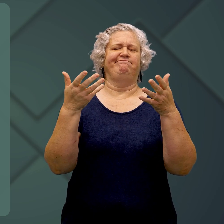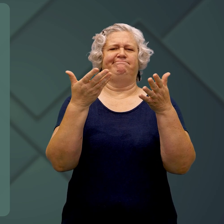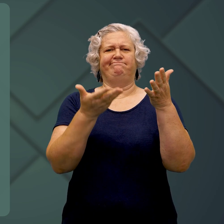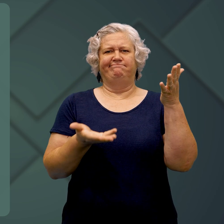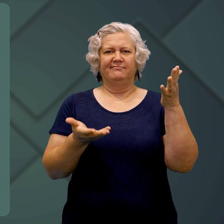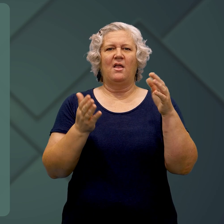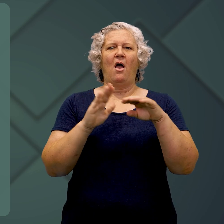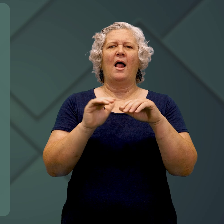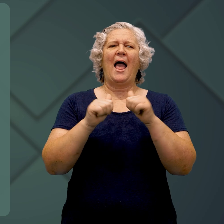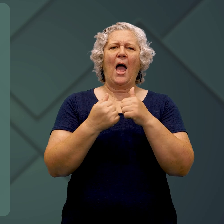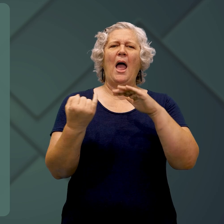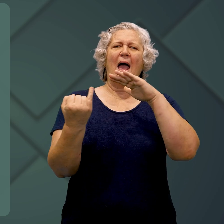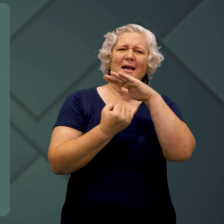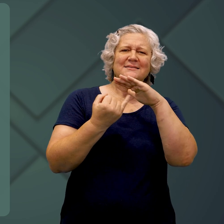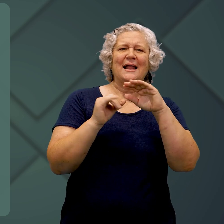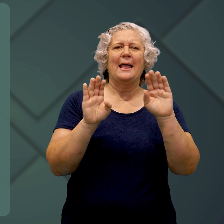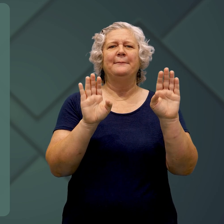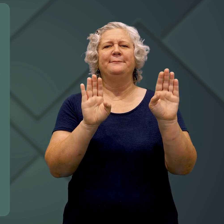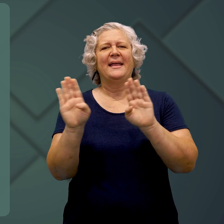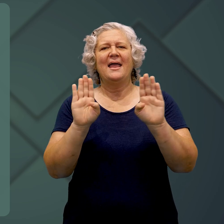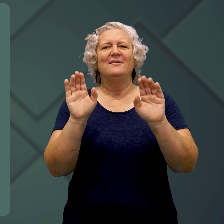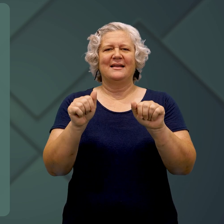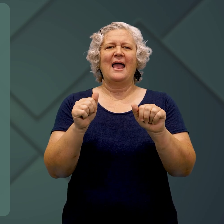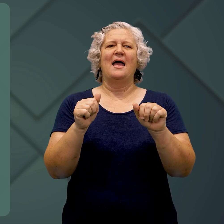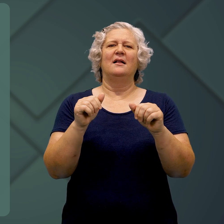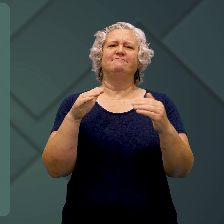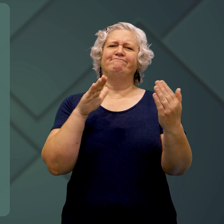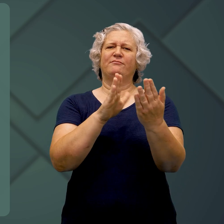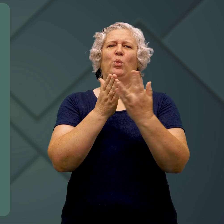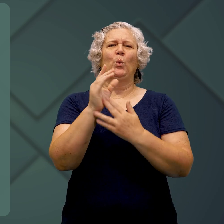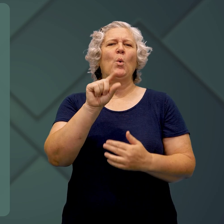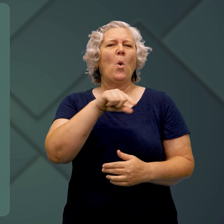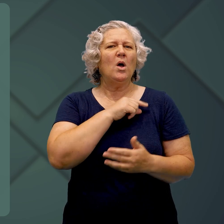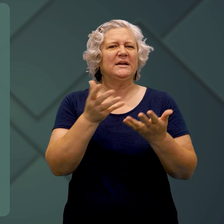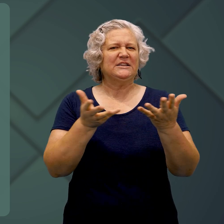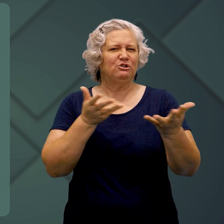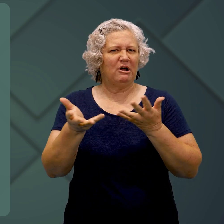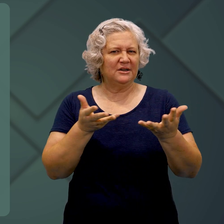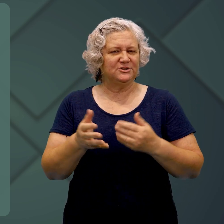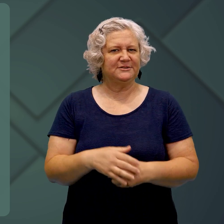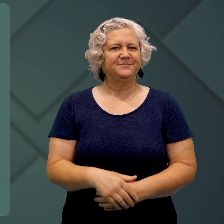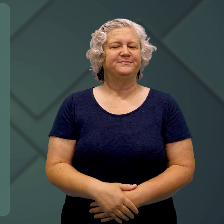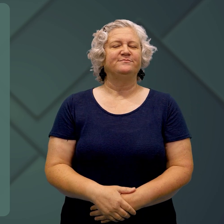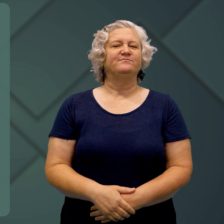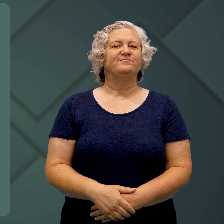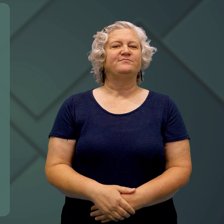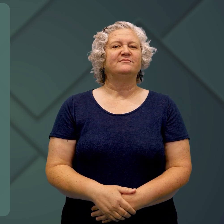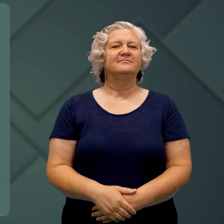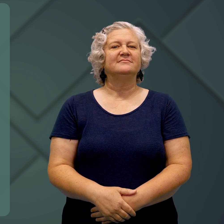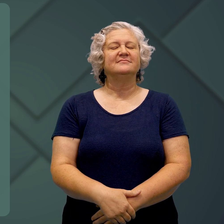on how isolation and behavior can be addressed through quality interactions.